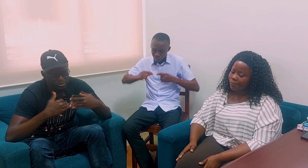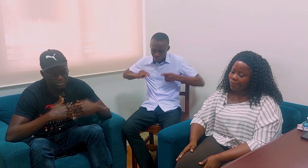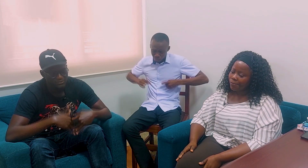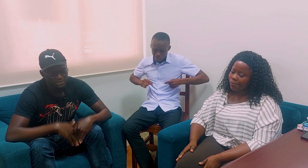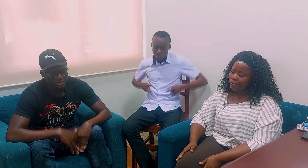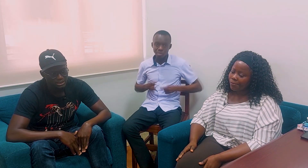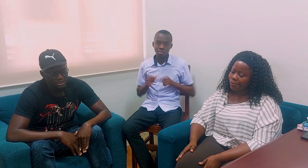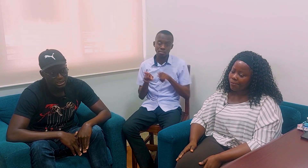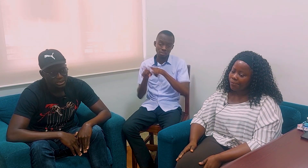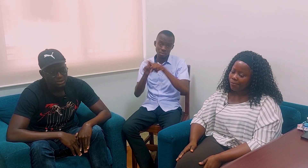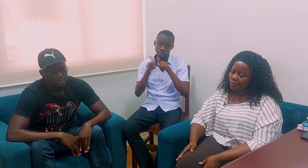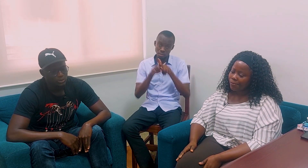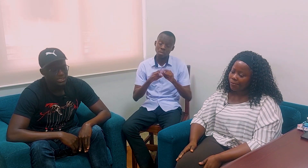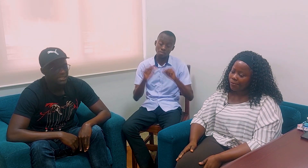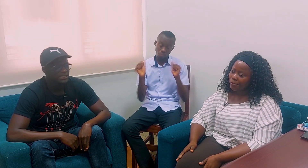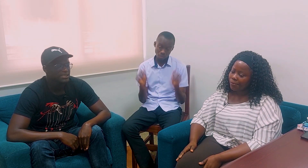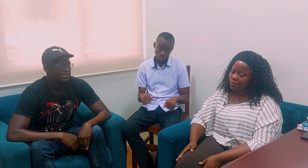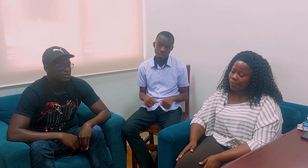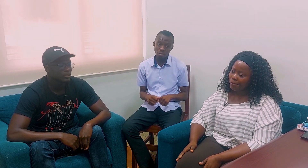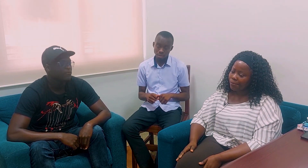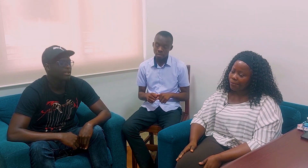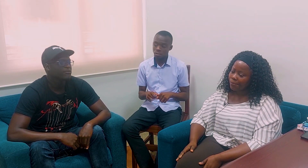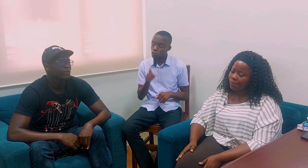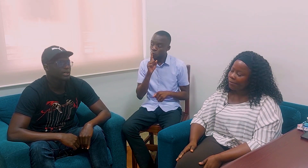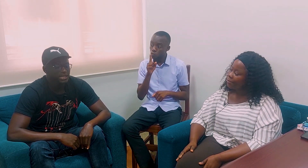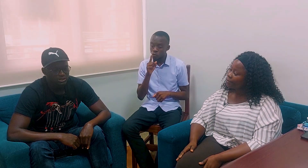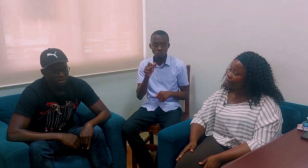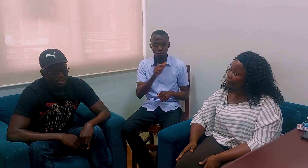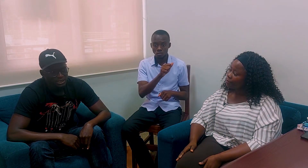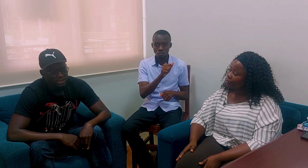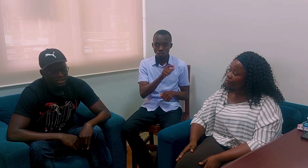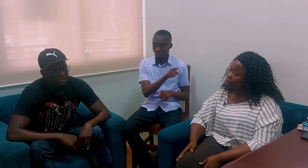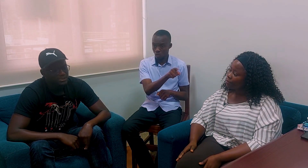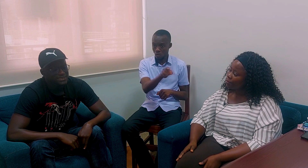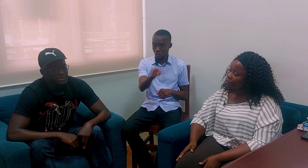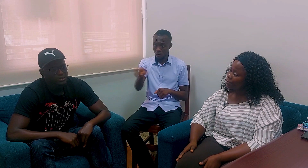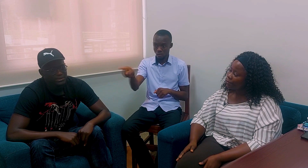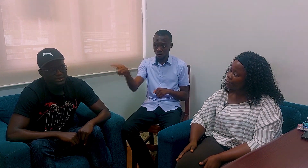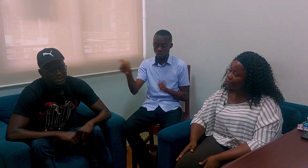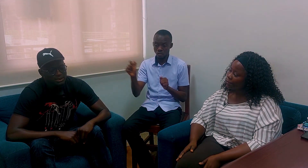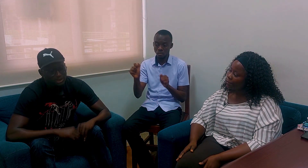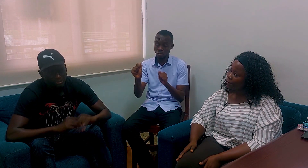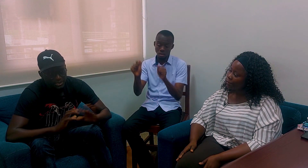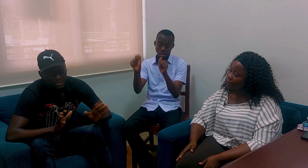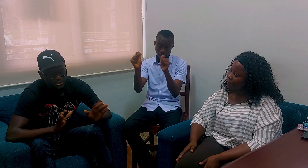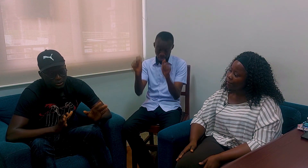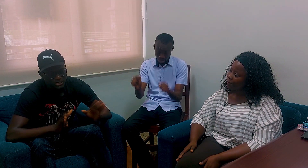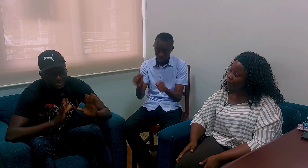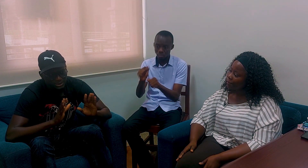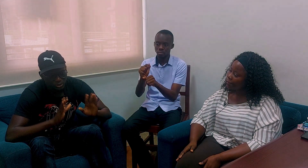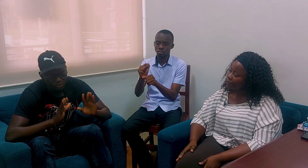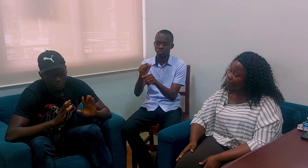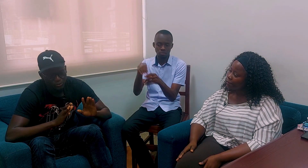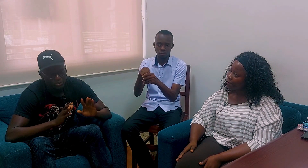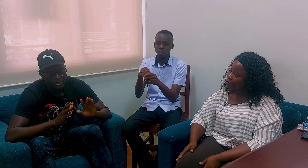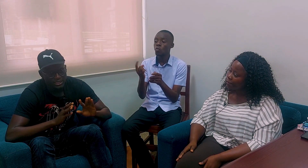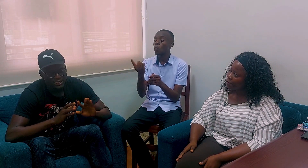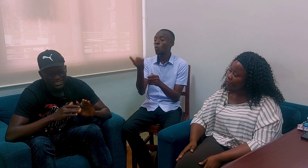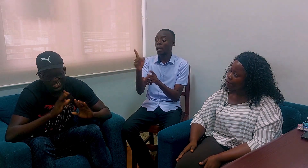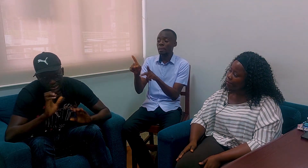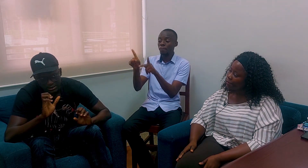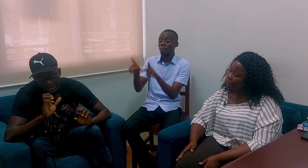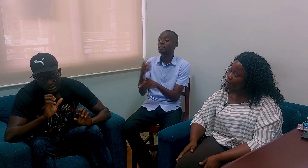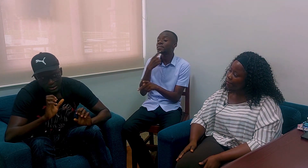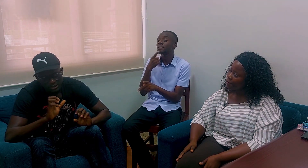affects the body physically. So the idea is everyone actually, there's not a single person on the planet who hasn't gone through